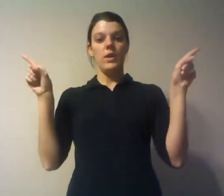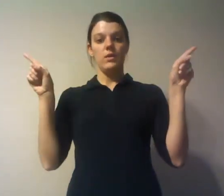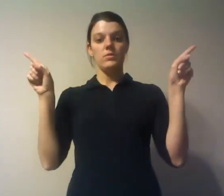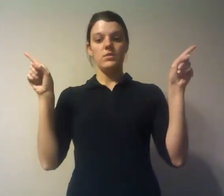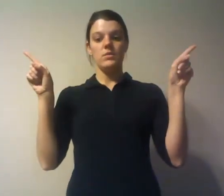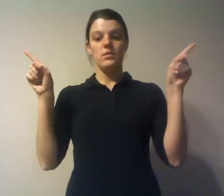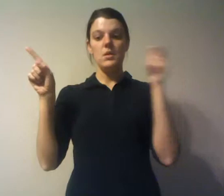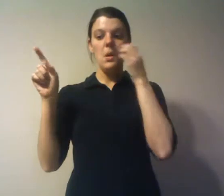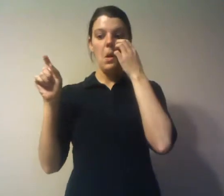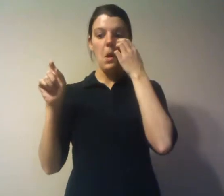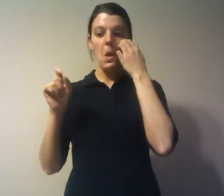out.